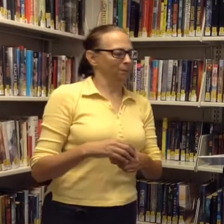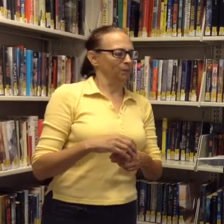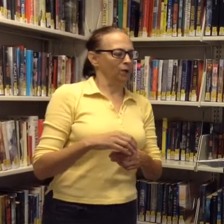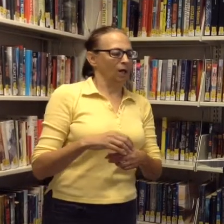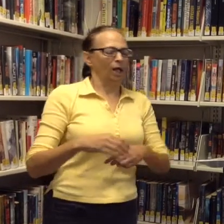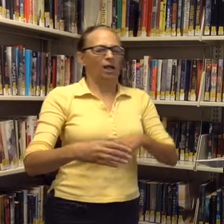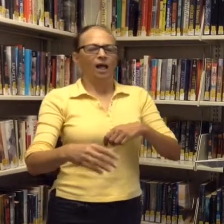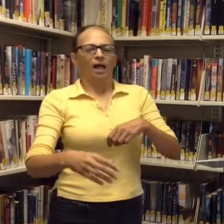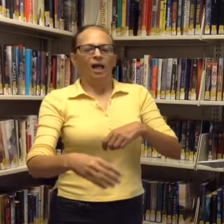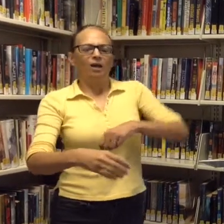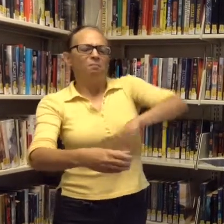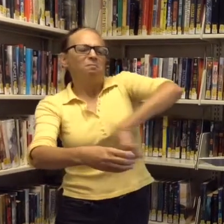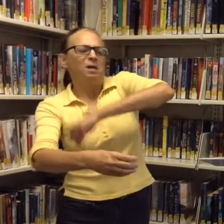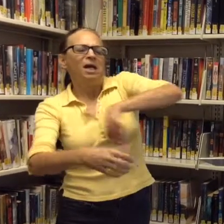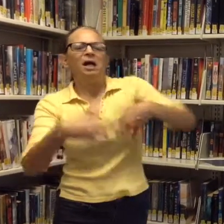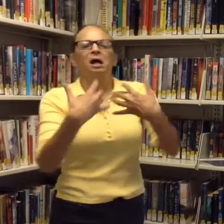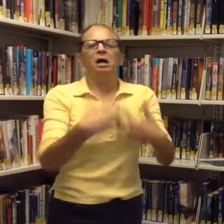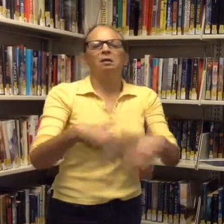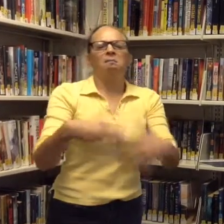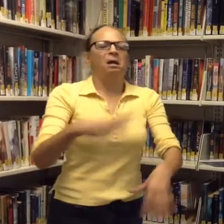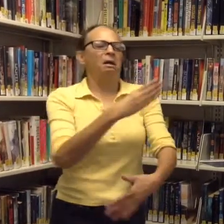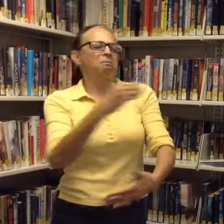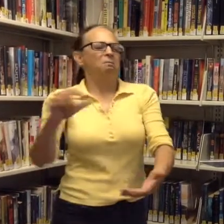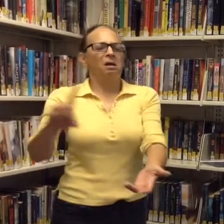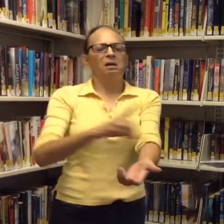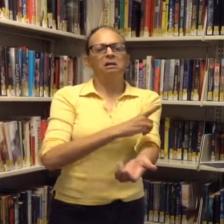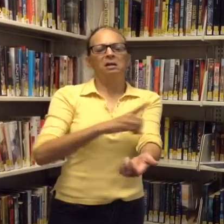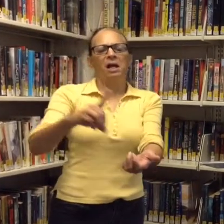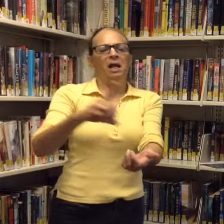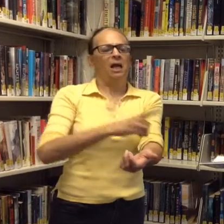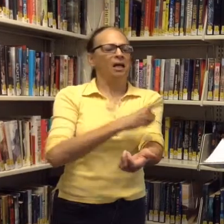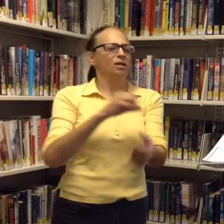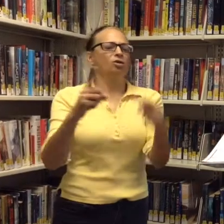He splashed and mixed and danced until...